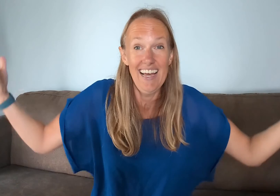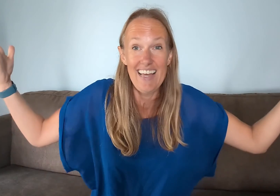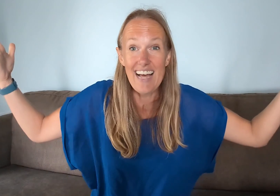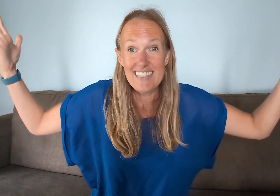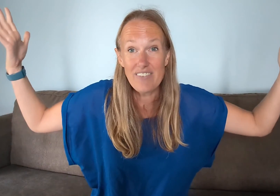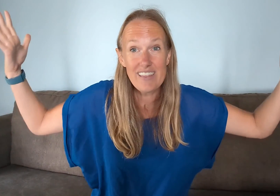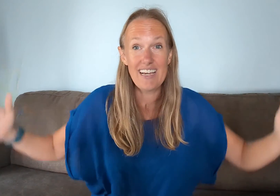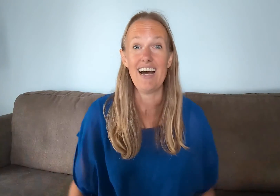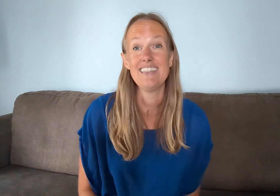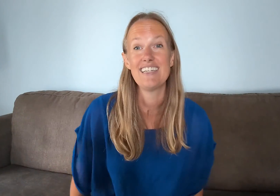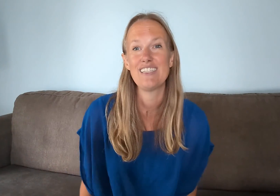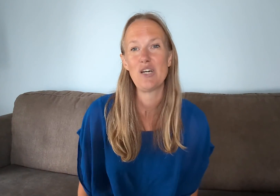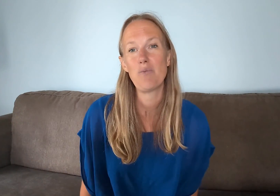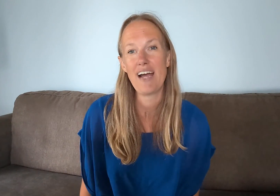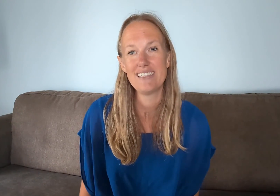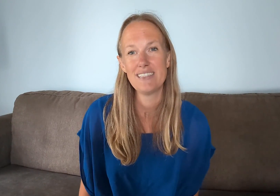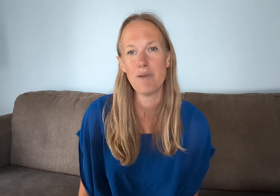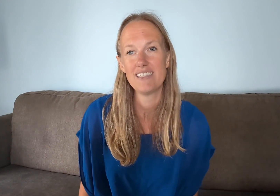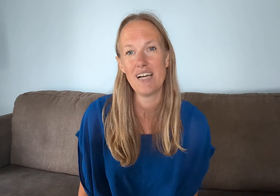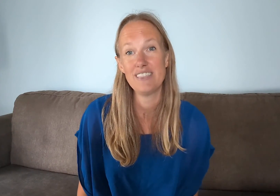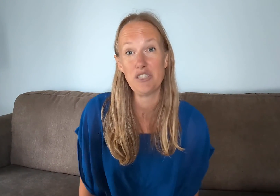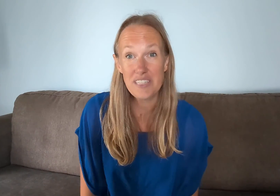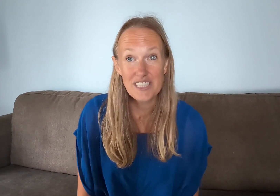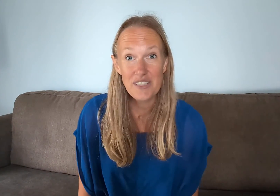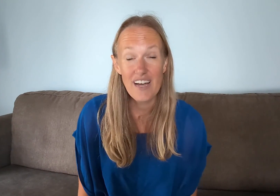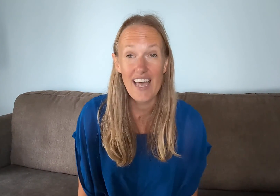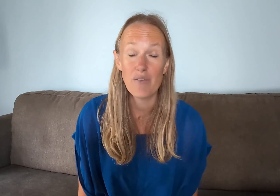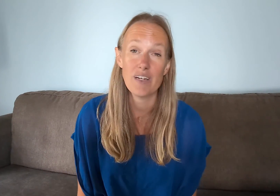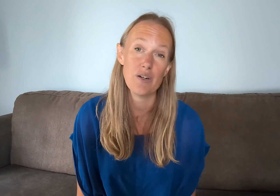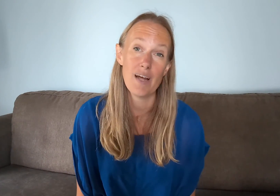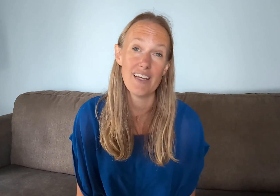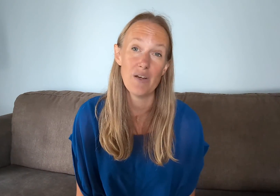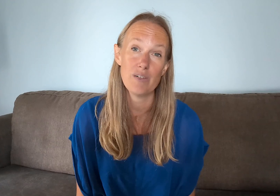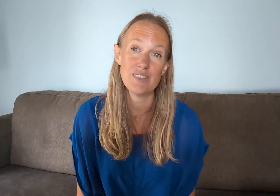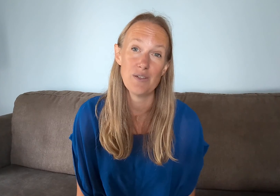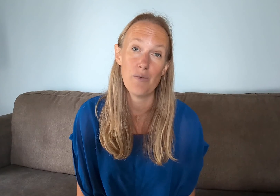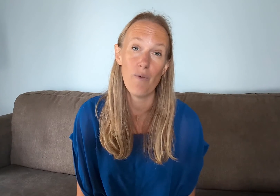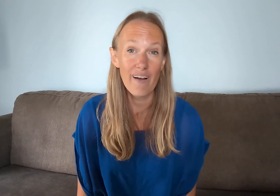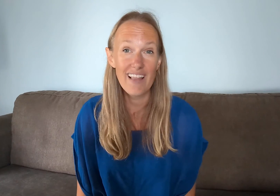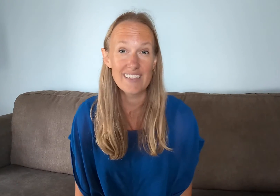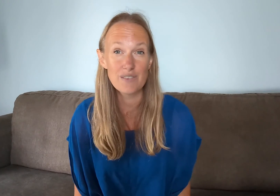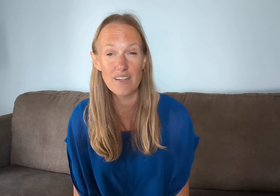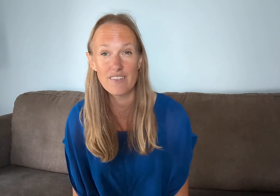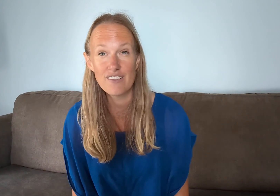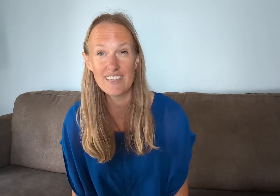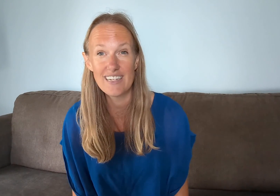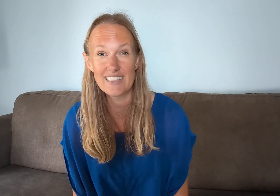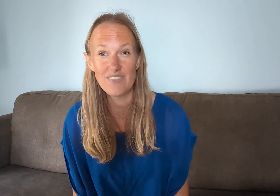And that's everything, guys. So practice as many times as you need to, and when you're ready, we'll do one last run through in the next